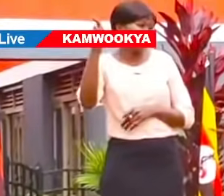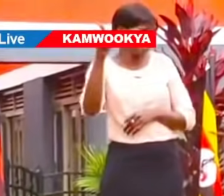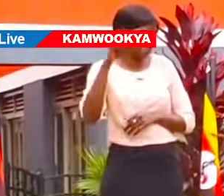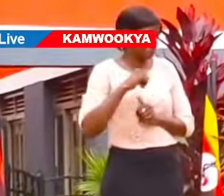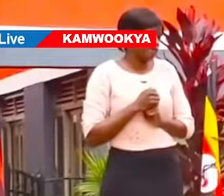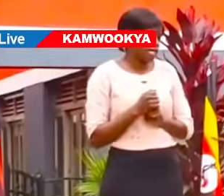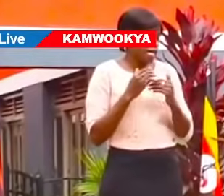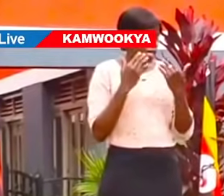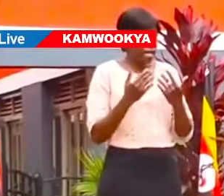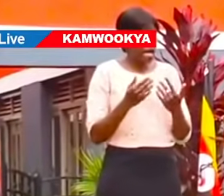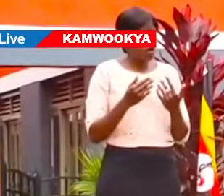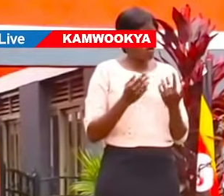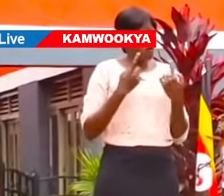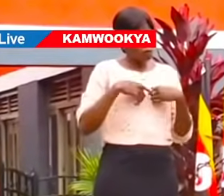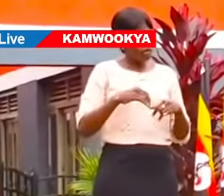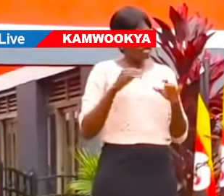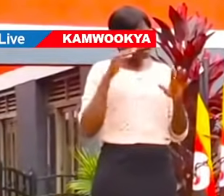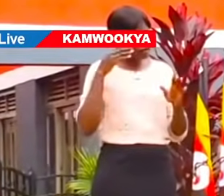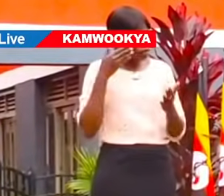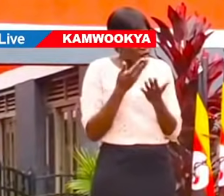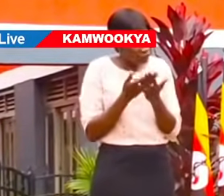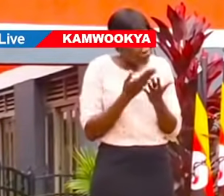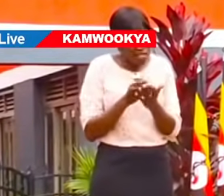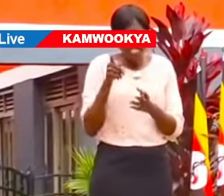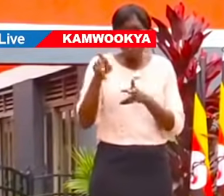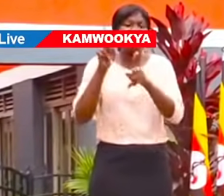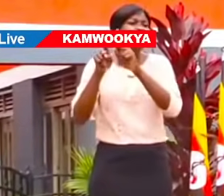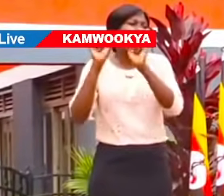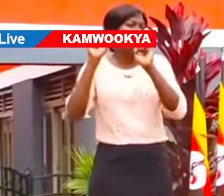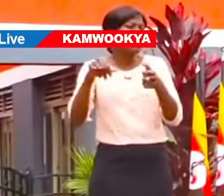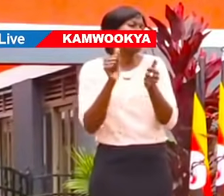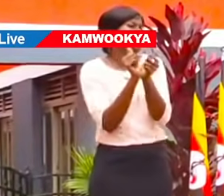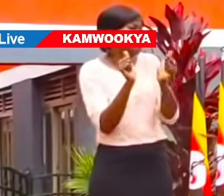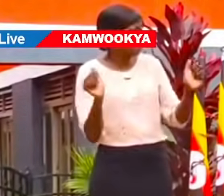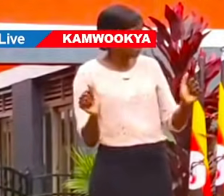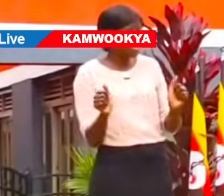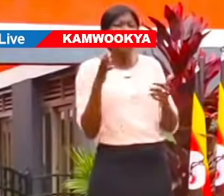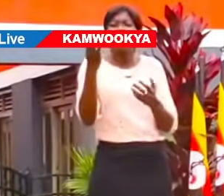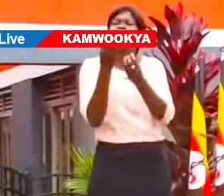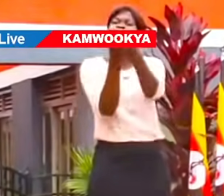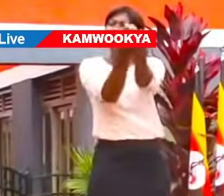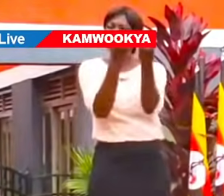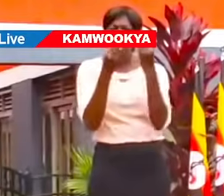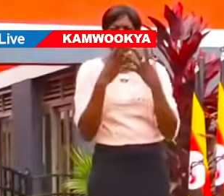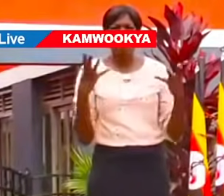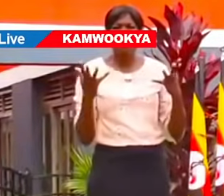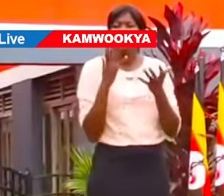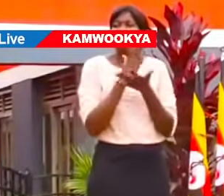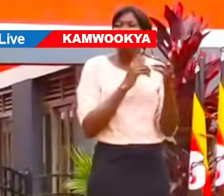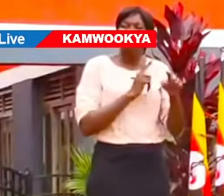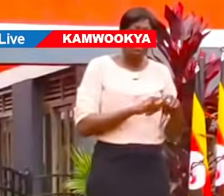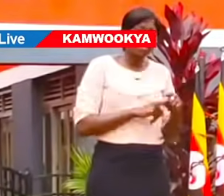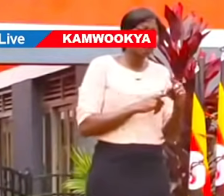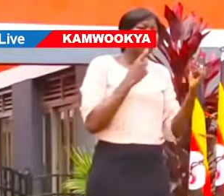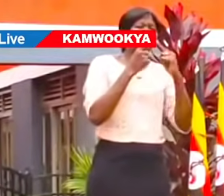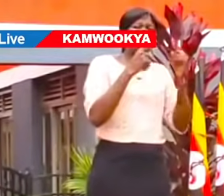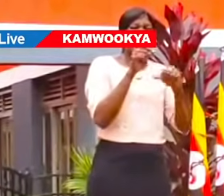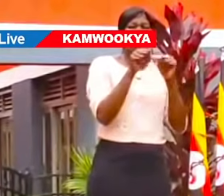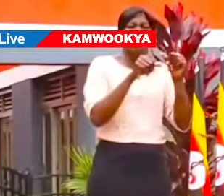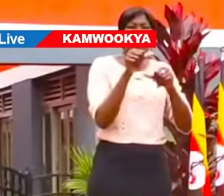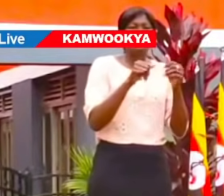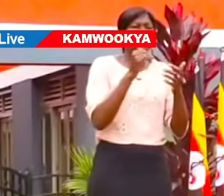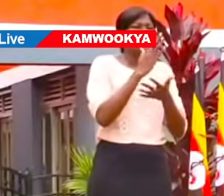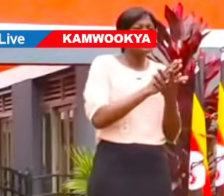And so we still insist that all these political prisoners have got to be freed. There are so many, so yes, many times we'll speak about the names that are known,